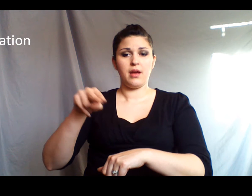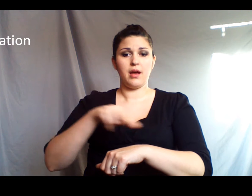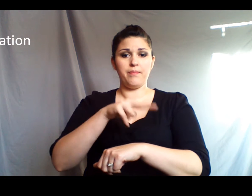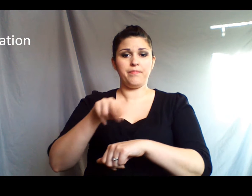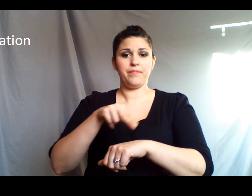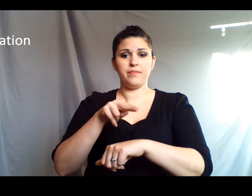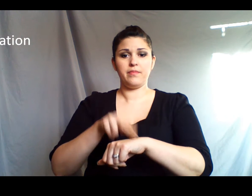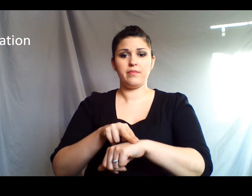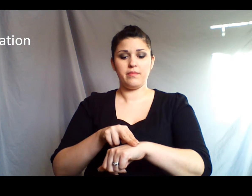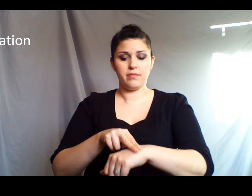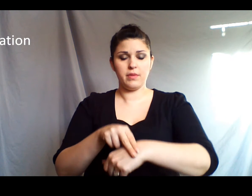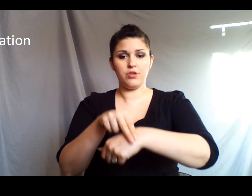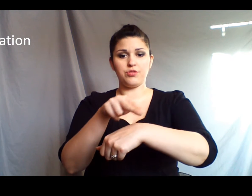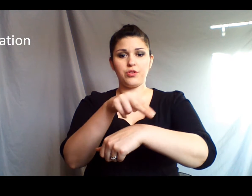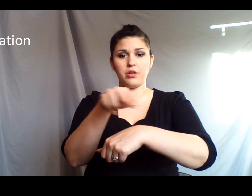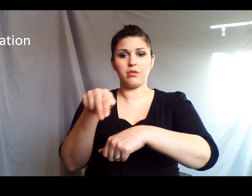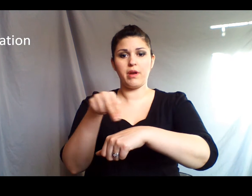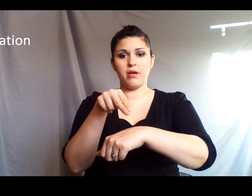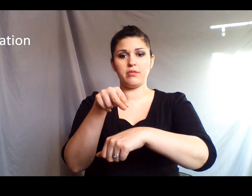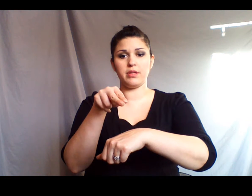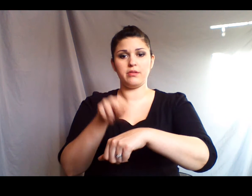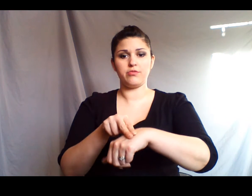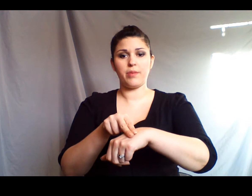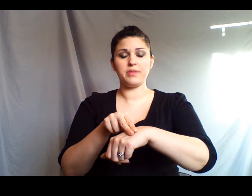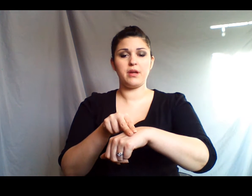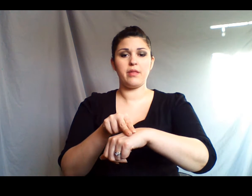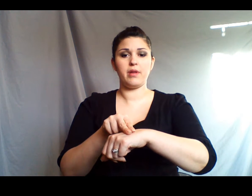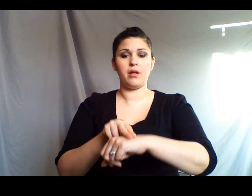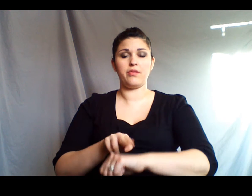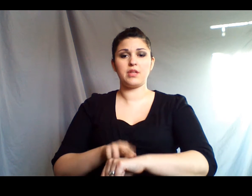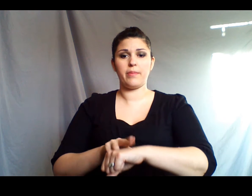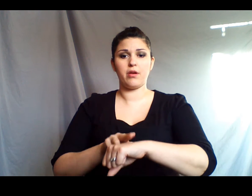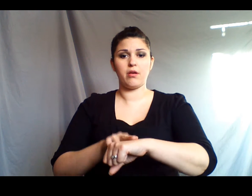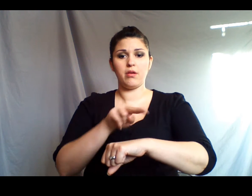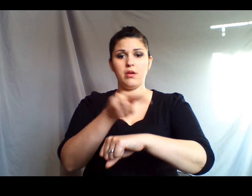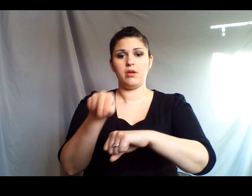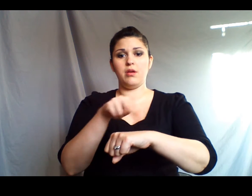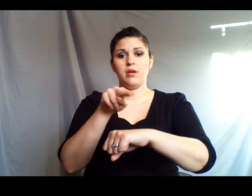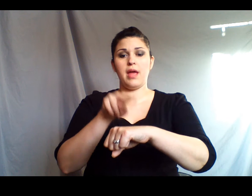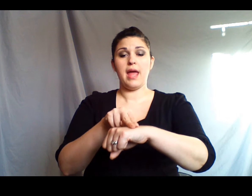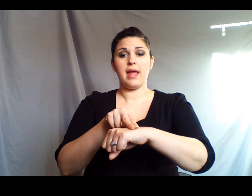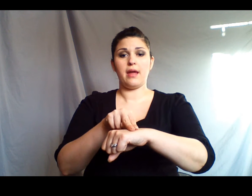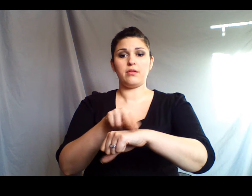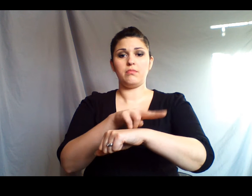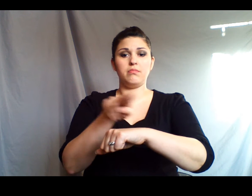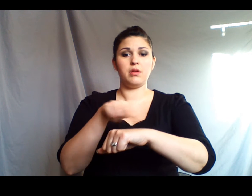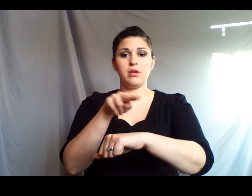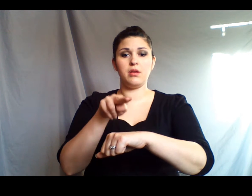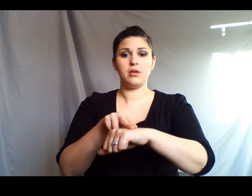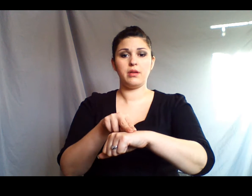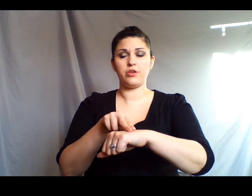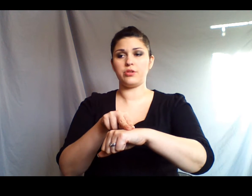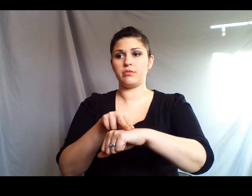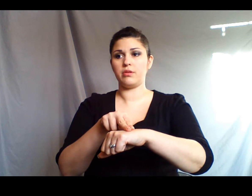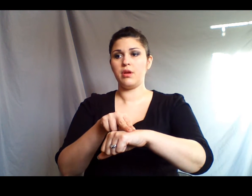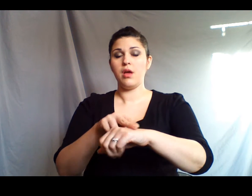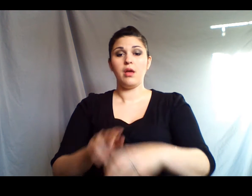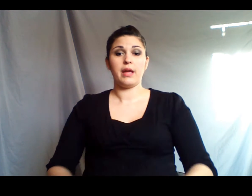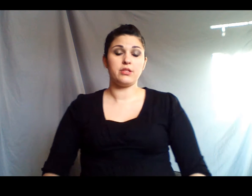And you circle it around and drop it down the middle on top of your A hand. Nation. Okay, so here's